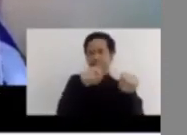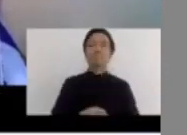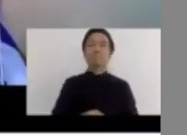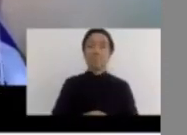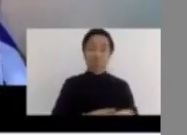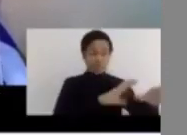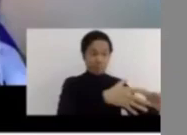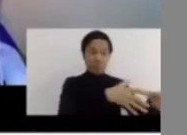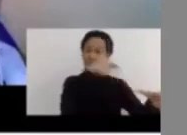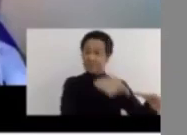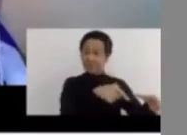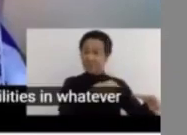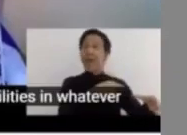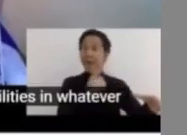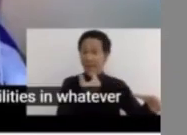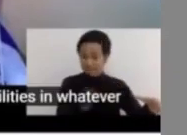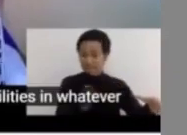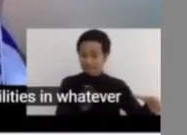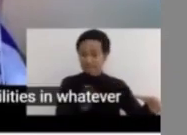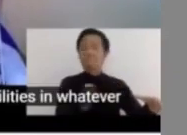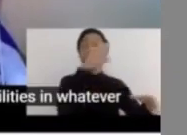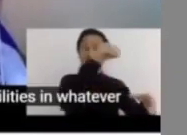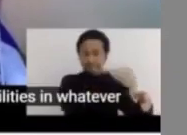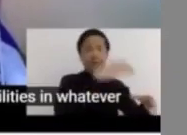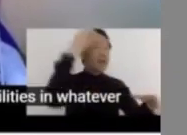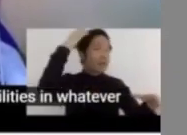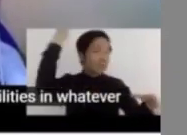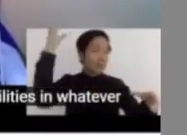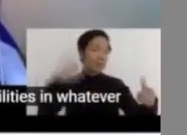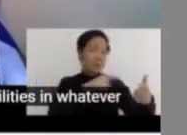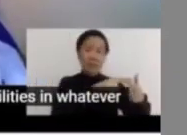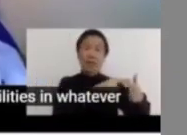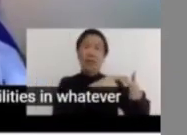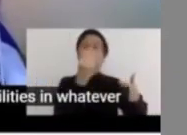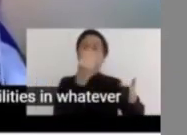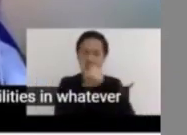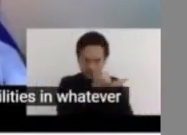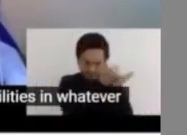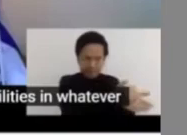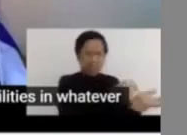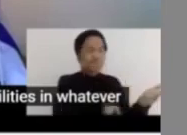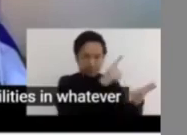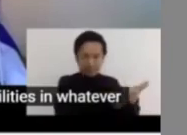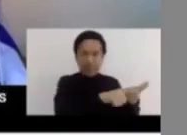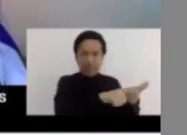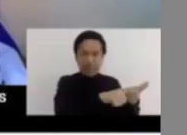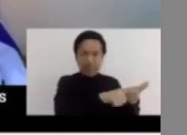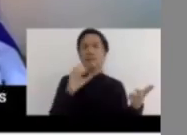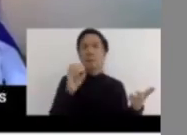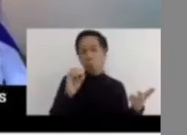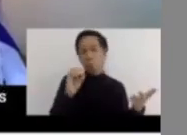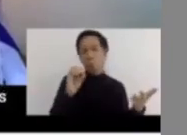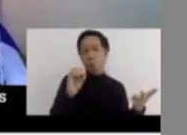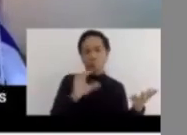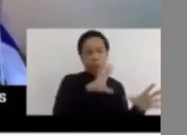promoting disability inclusion, how they could better include persons with disabilities in whatever interventions they were doing.